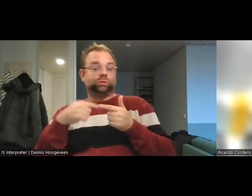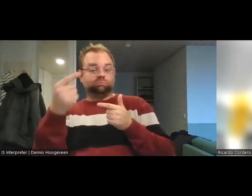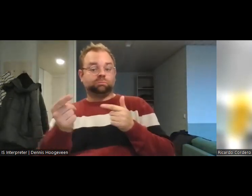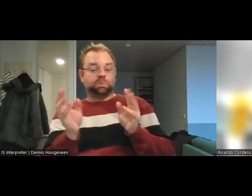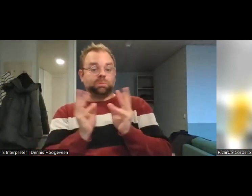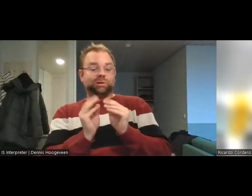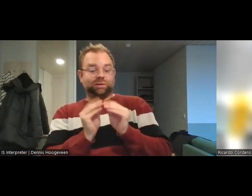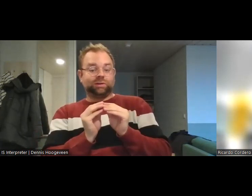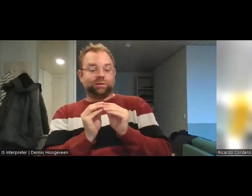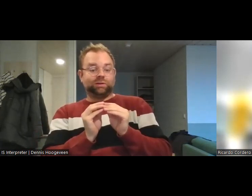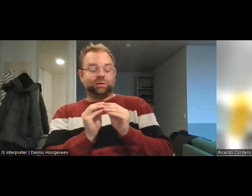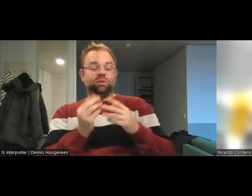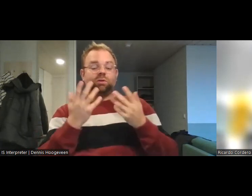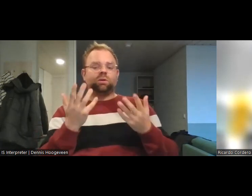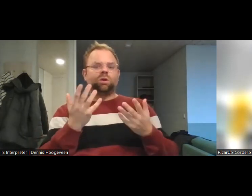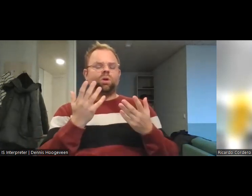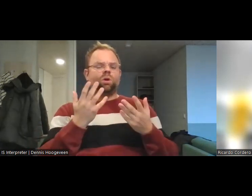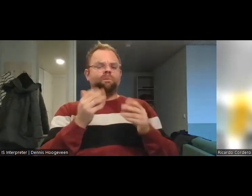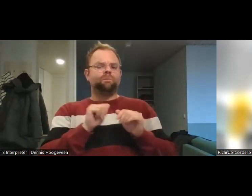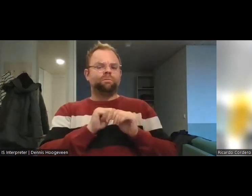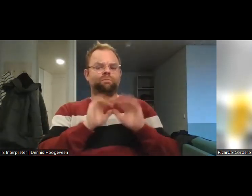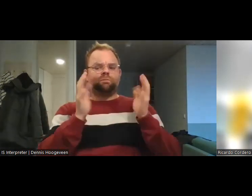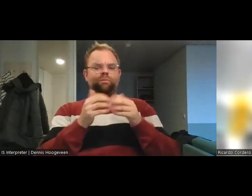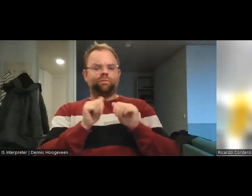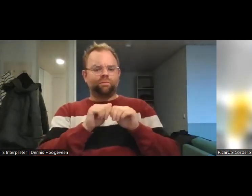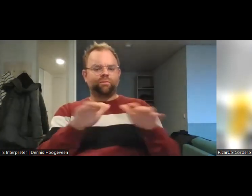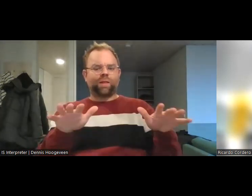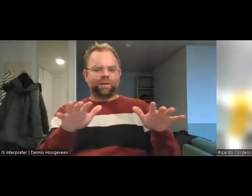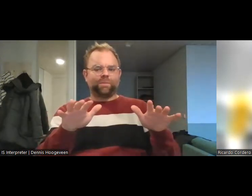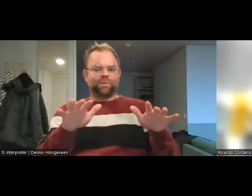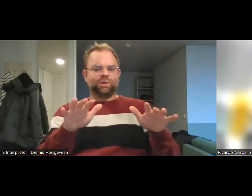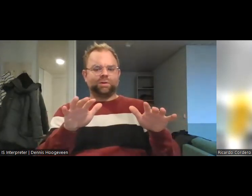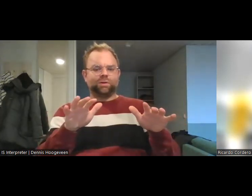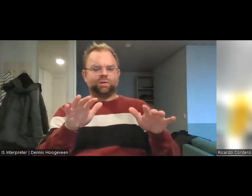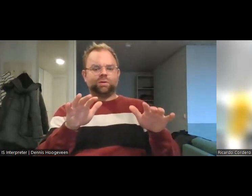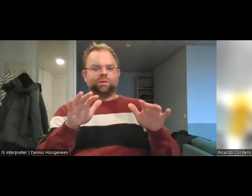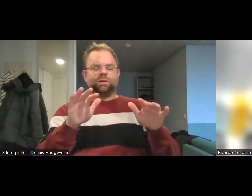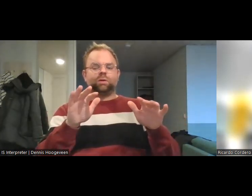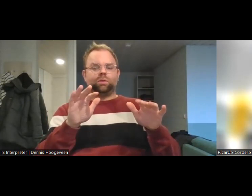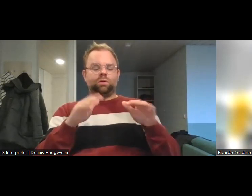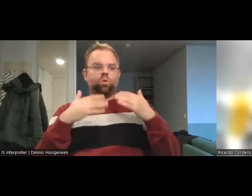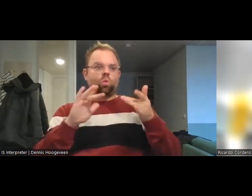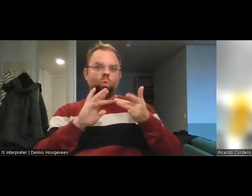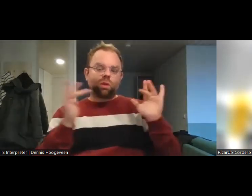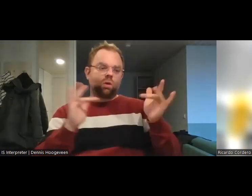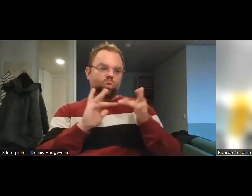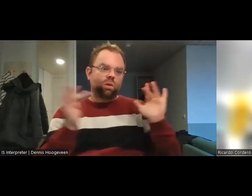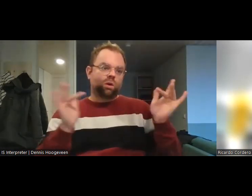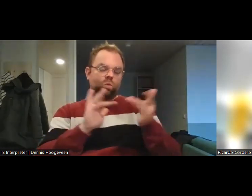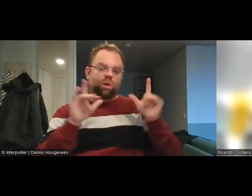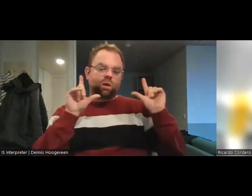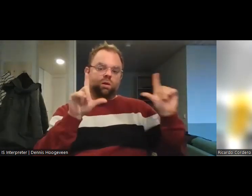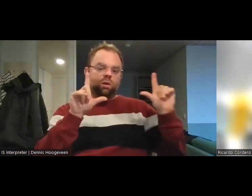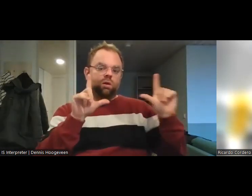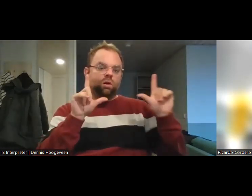a lot, and sometimes it's just good to really meet with the people and get to reflect